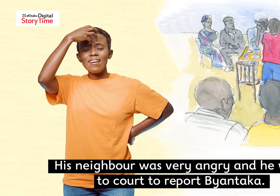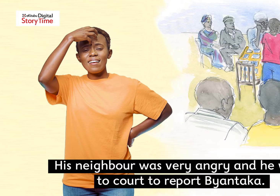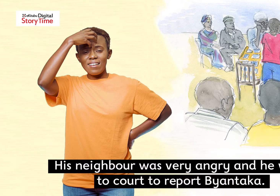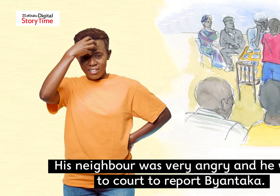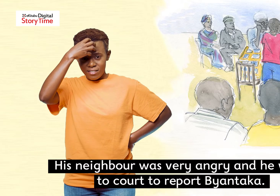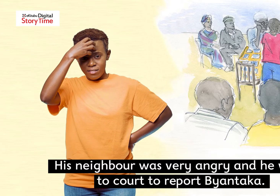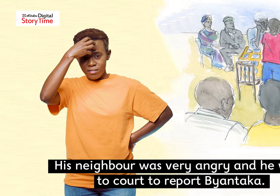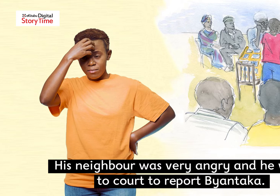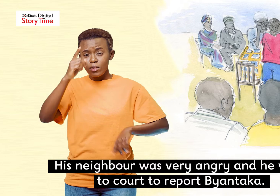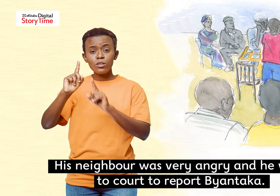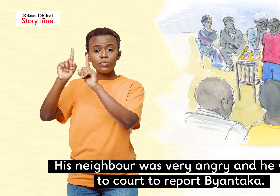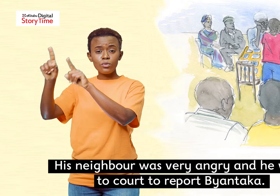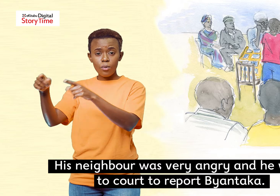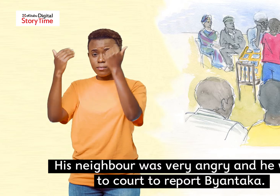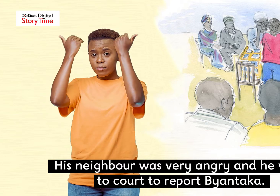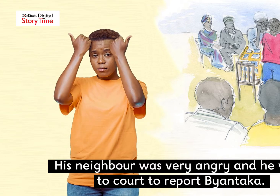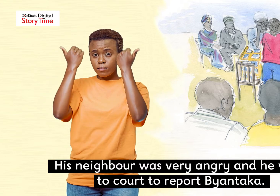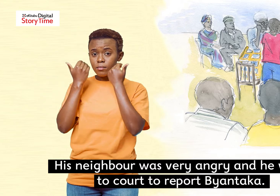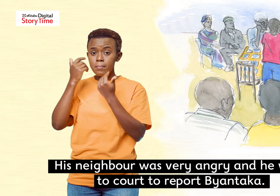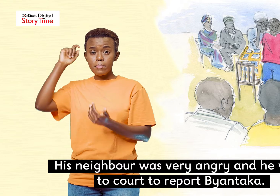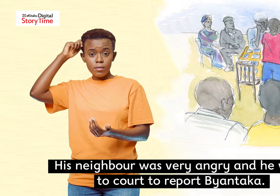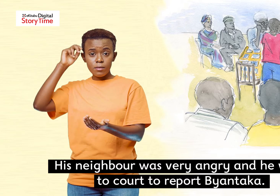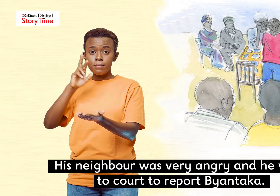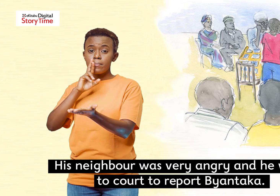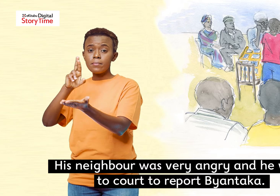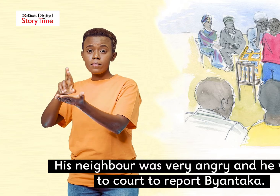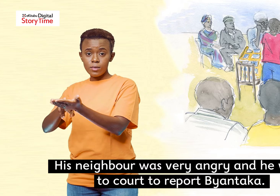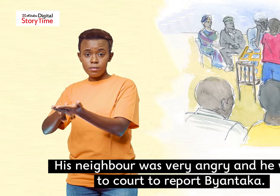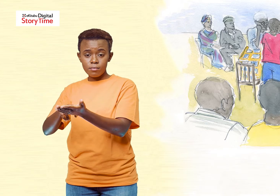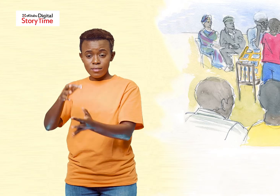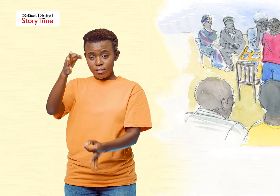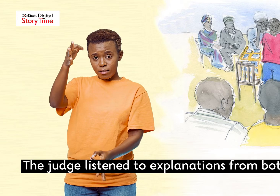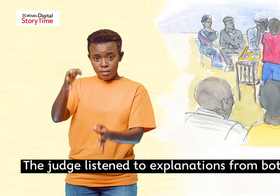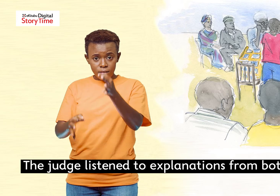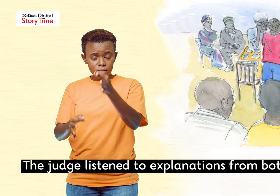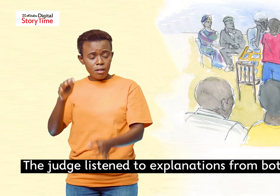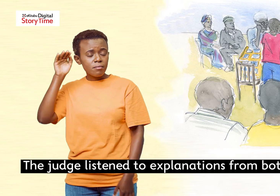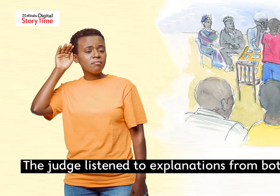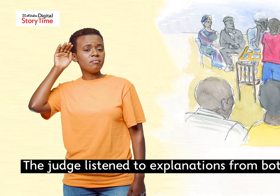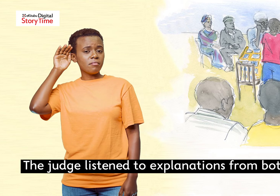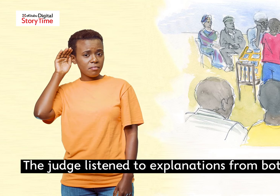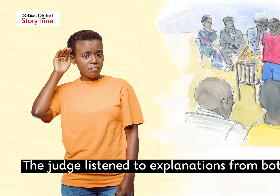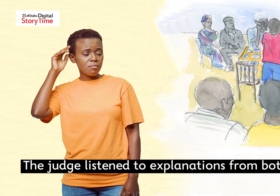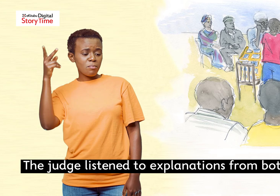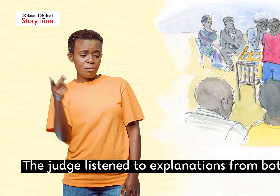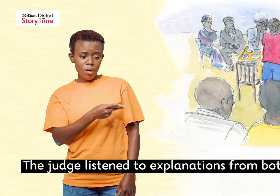His neighbor was very angry and he went to the court to report Biantaka. The judge listened